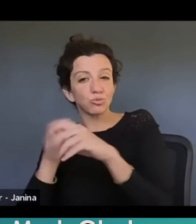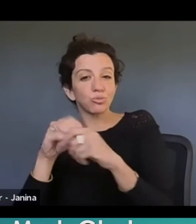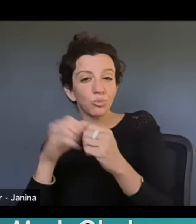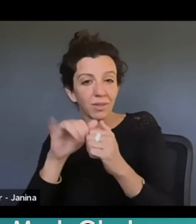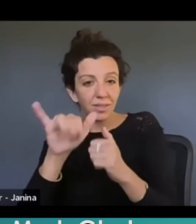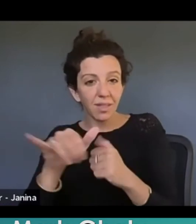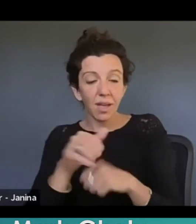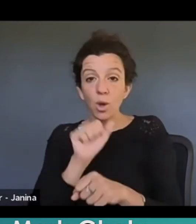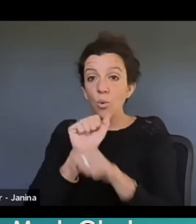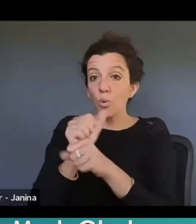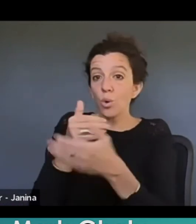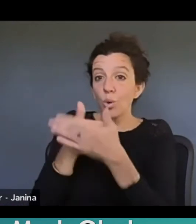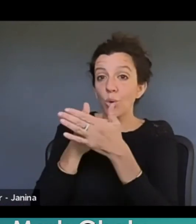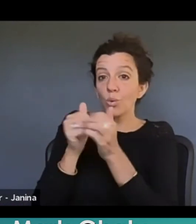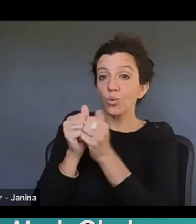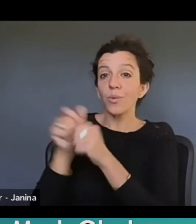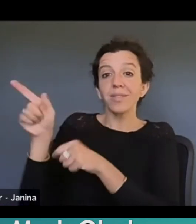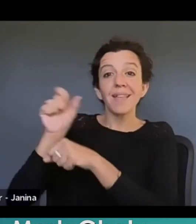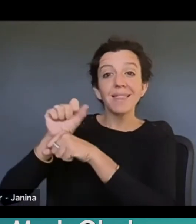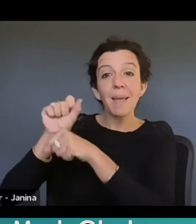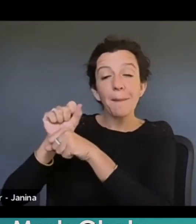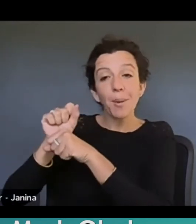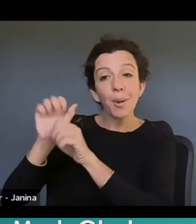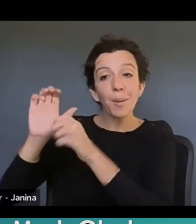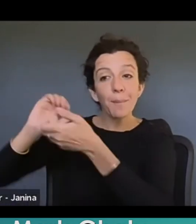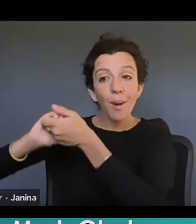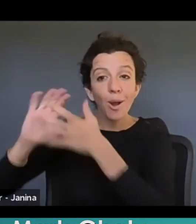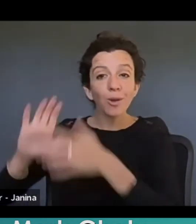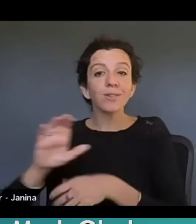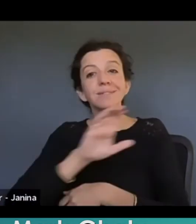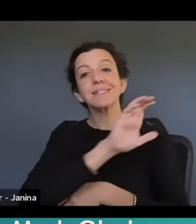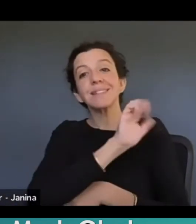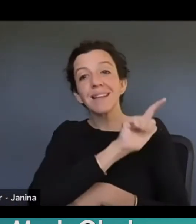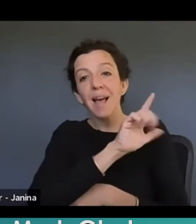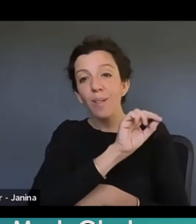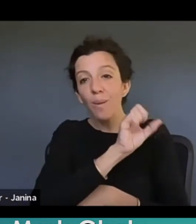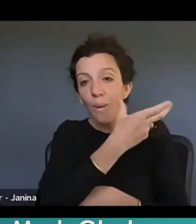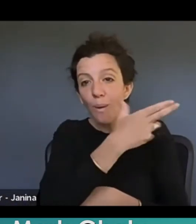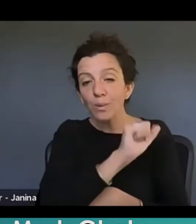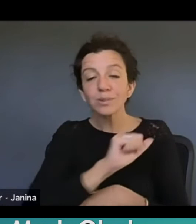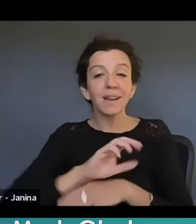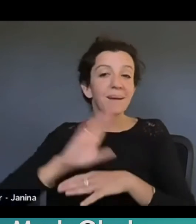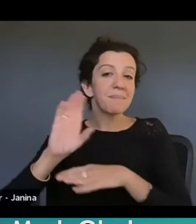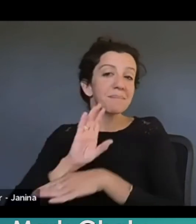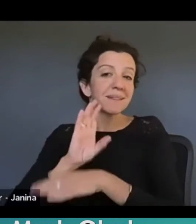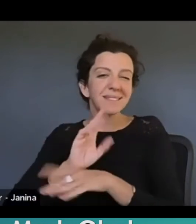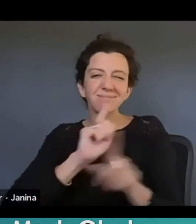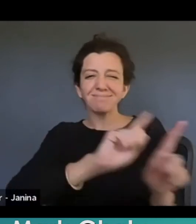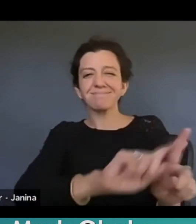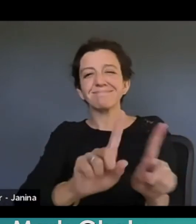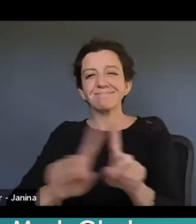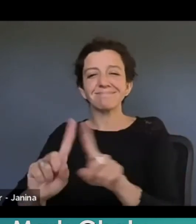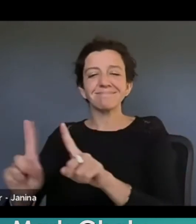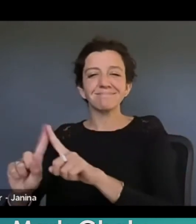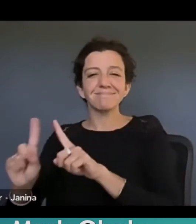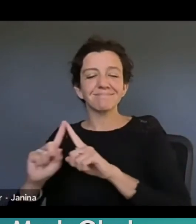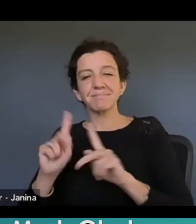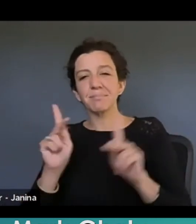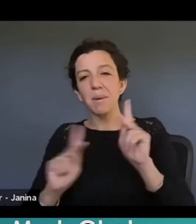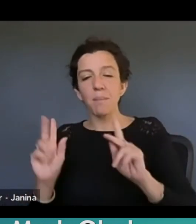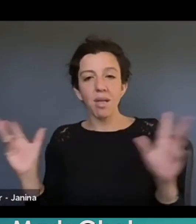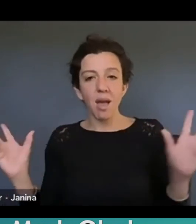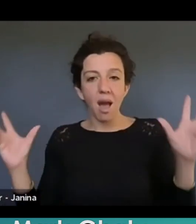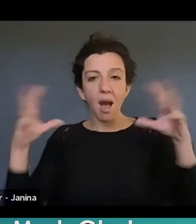our labor partners, our Cal-OSHA partners, our business partners, other entities that are working on